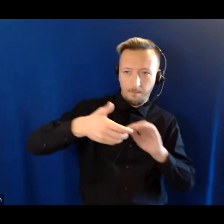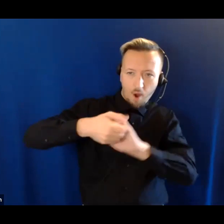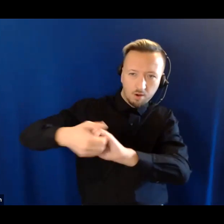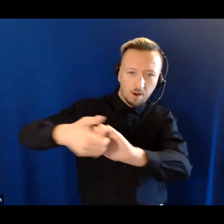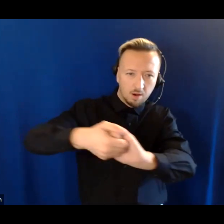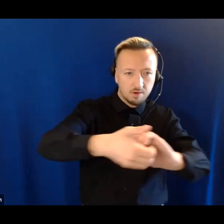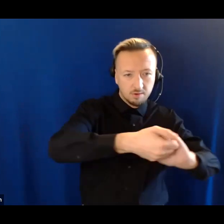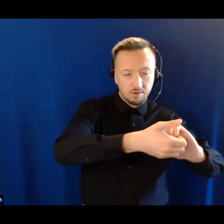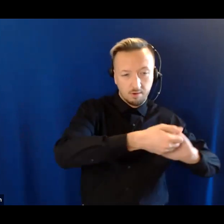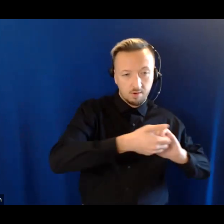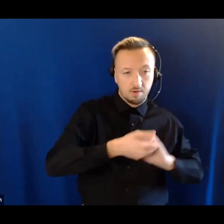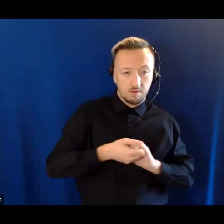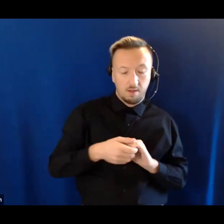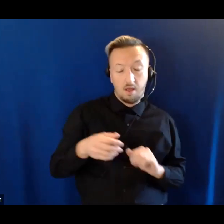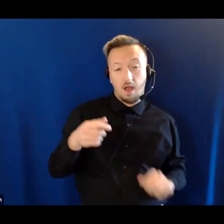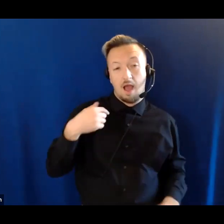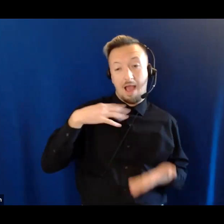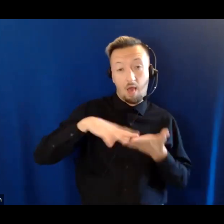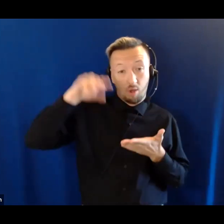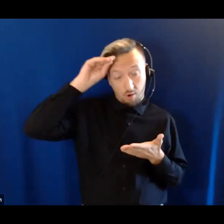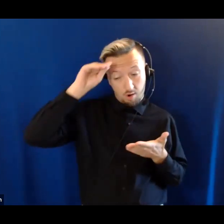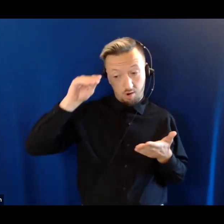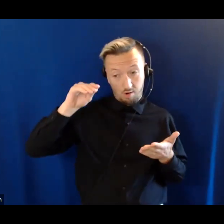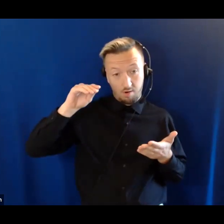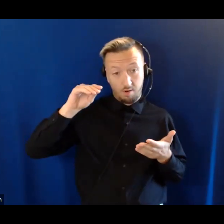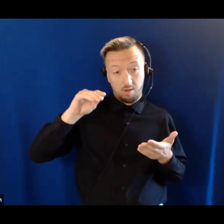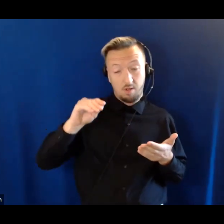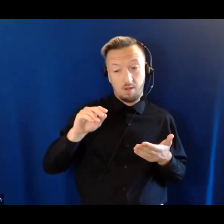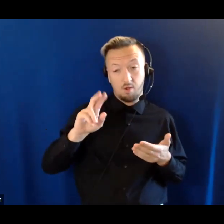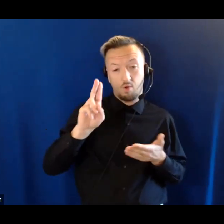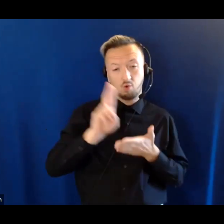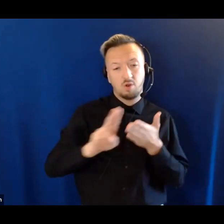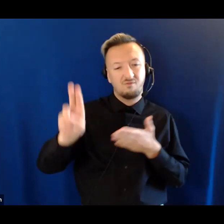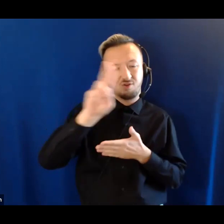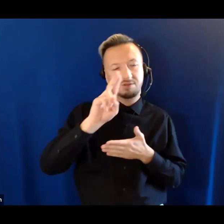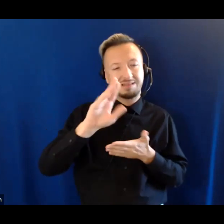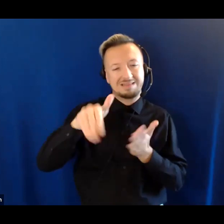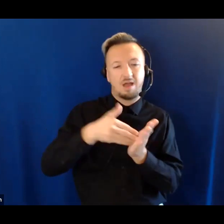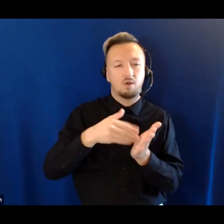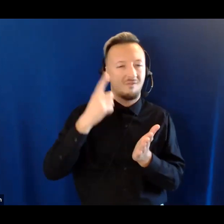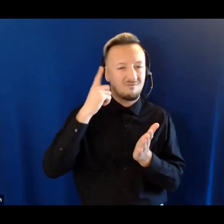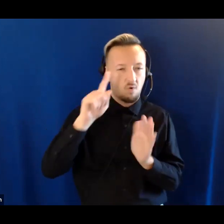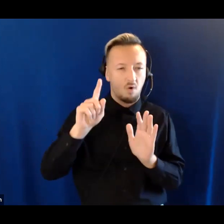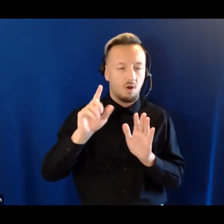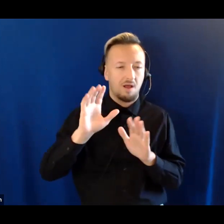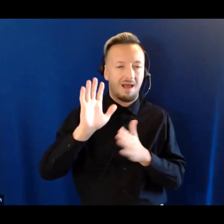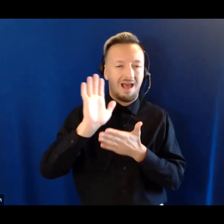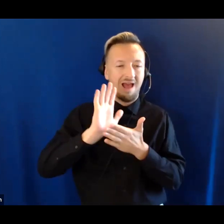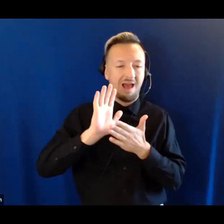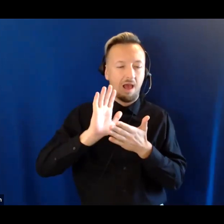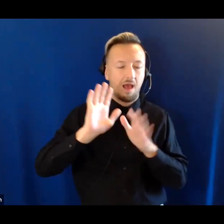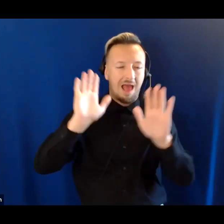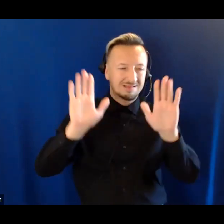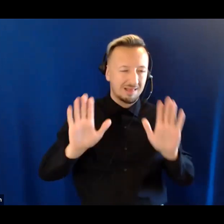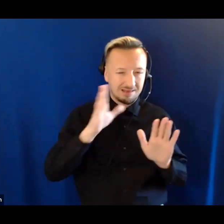I learned that locally, our UCED, our University Center for Excellence in Developmental Disabilities,